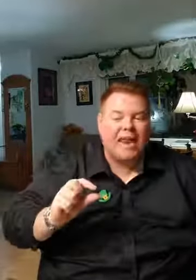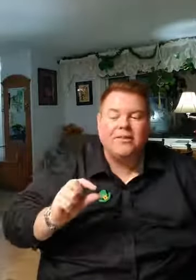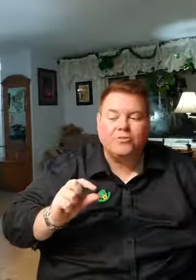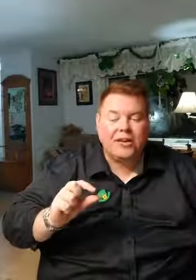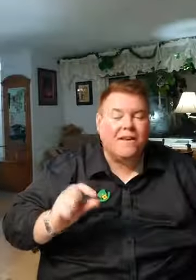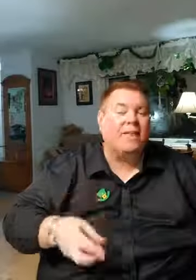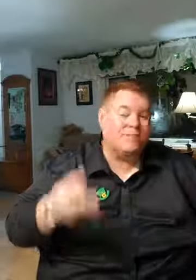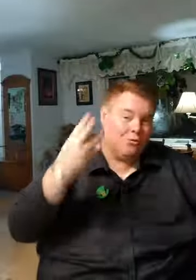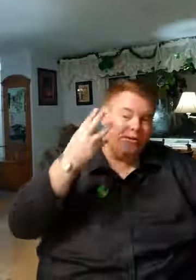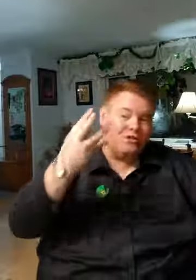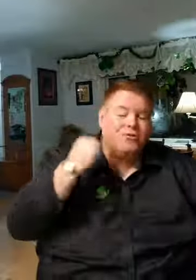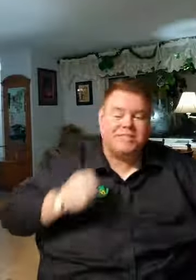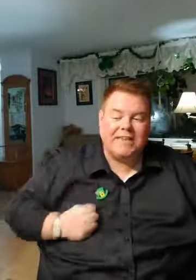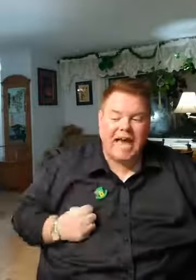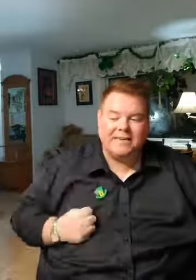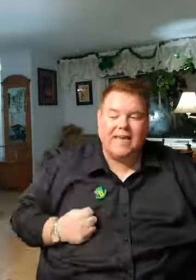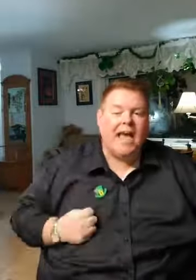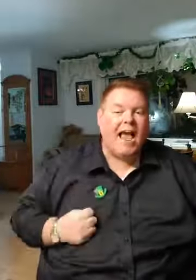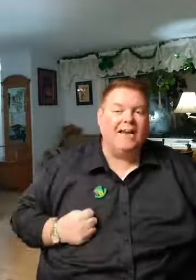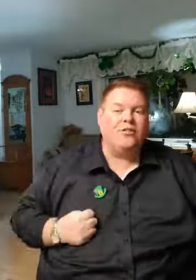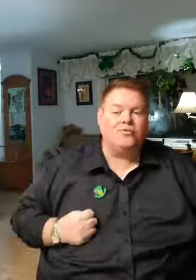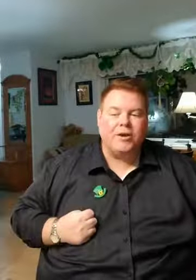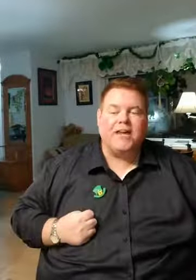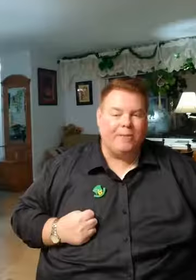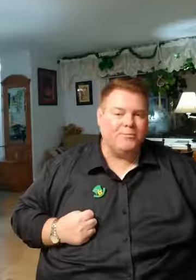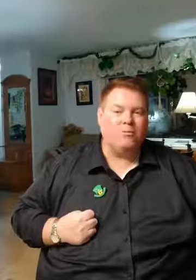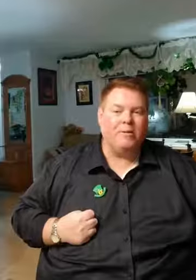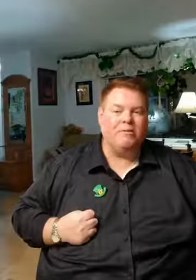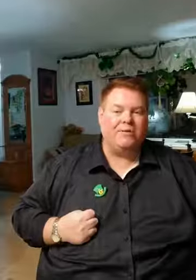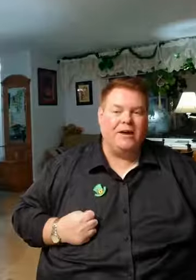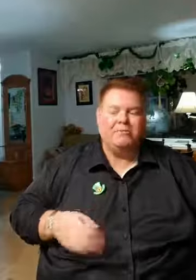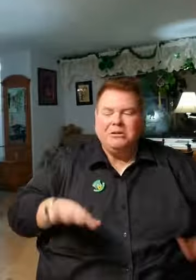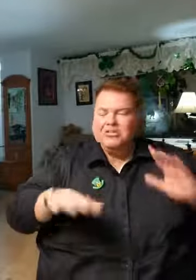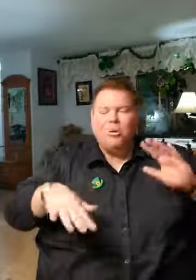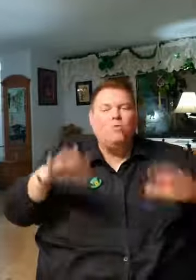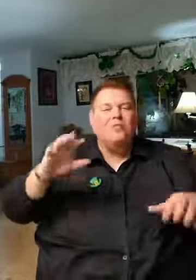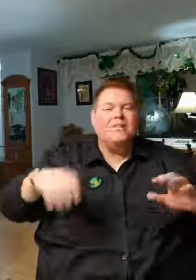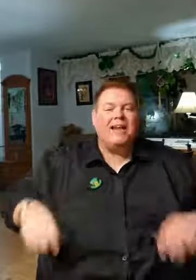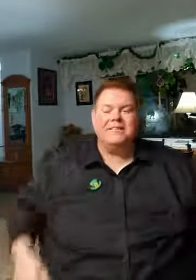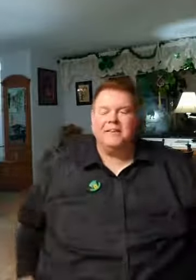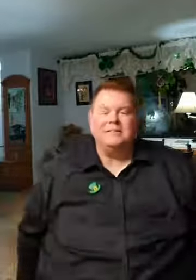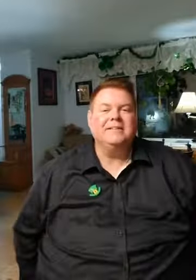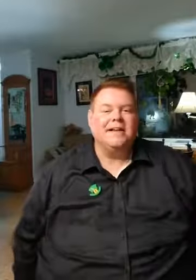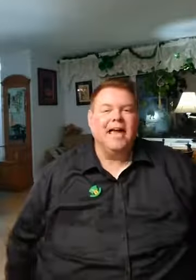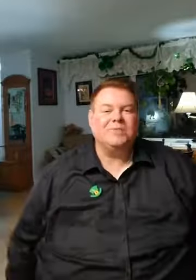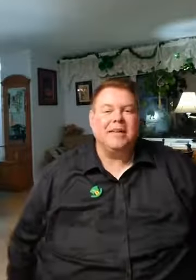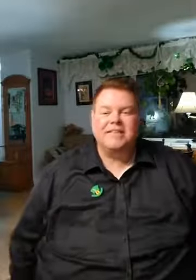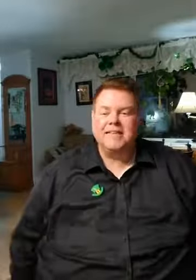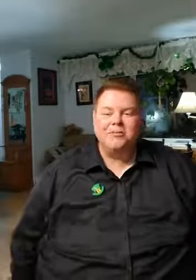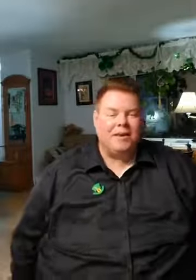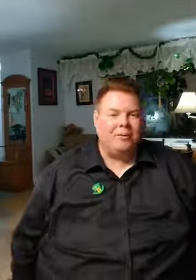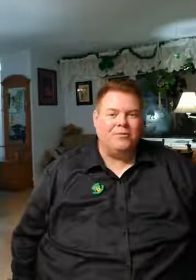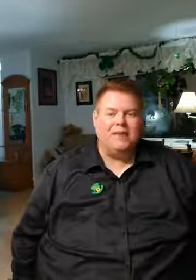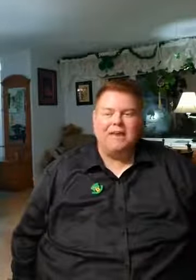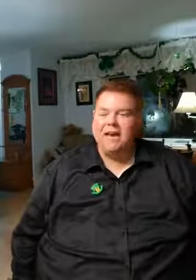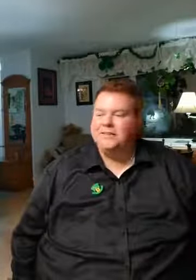3 times, so we do sing that ending 3 times before we round it out. So hopefully that explains a little bit about